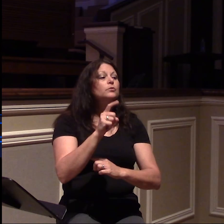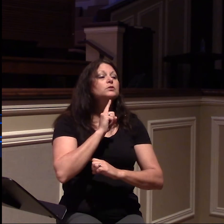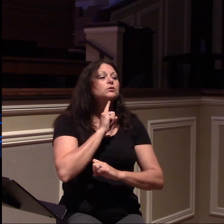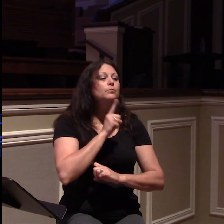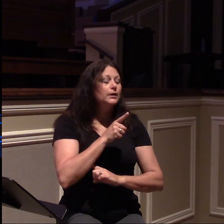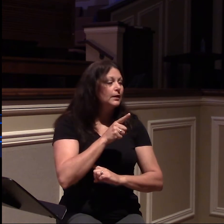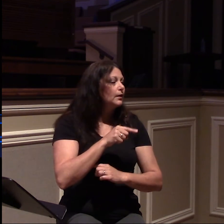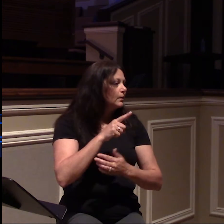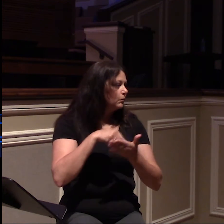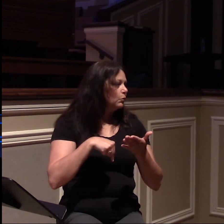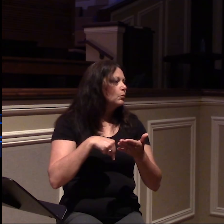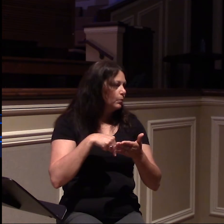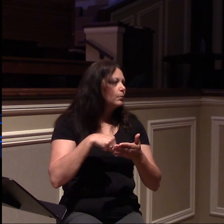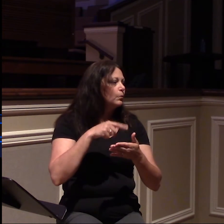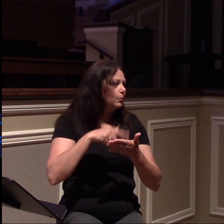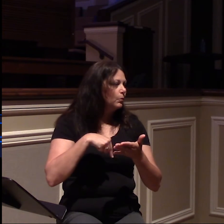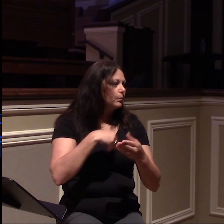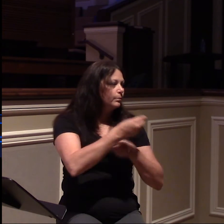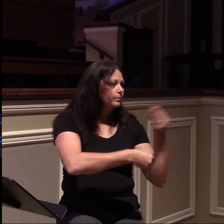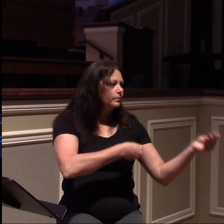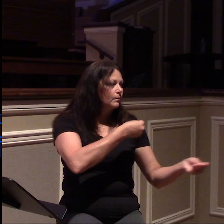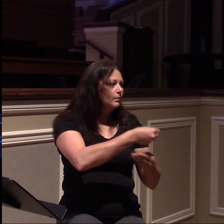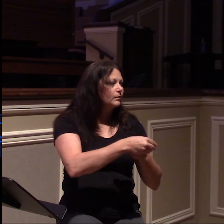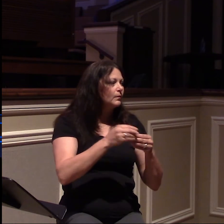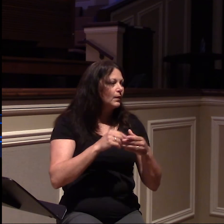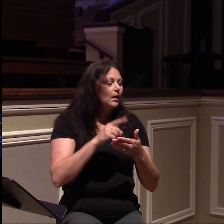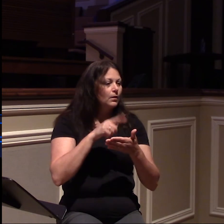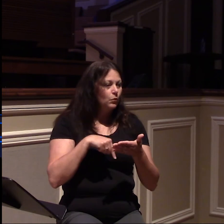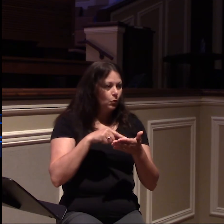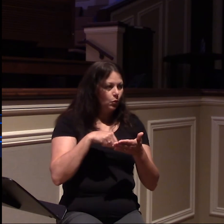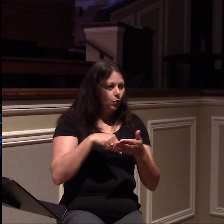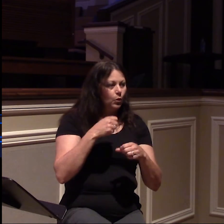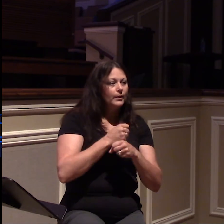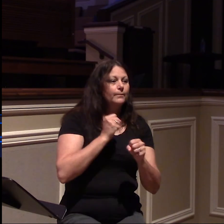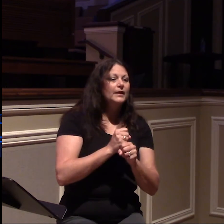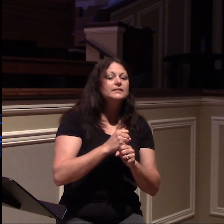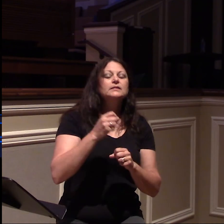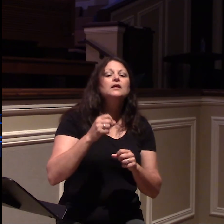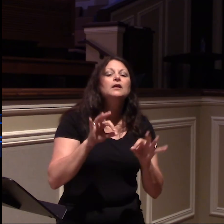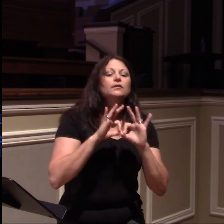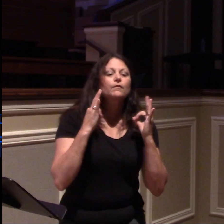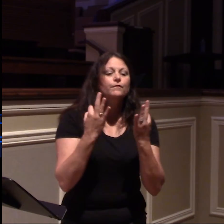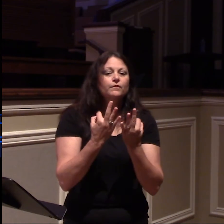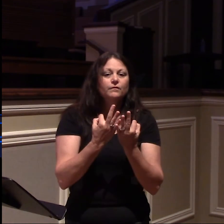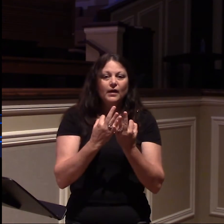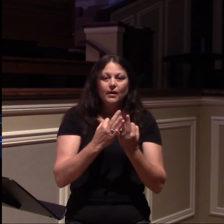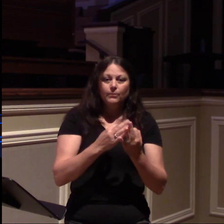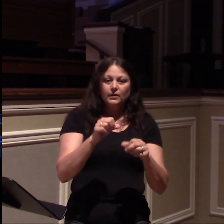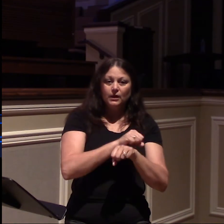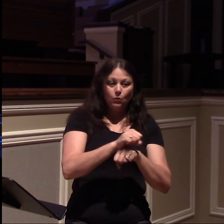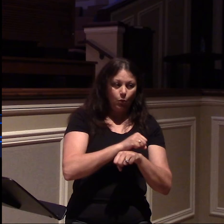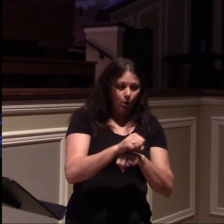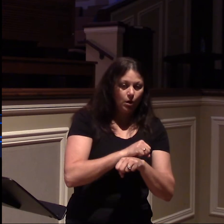us? If we're forged in the family, what is it that makes the family work that goes on to make the church work? And so men are, first of all, deacons